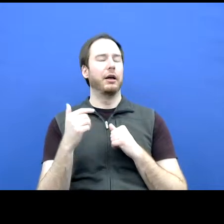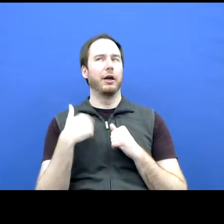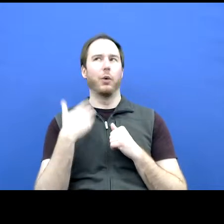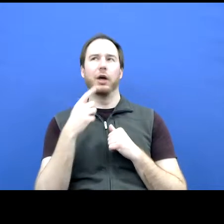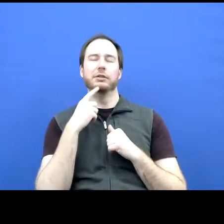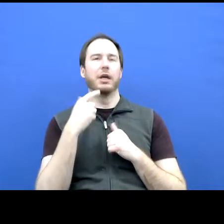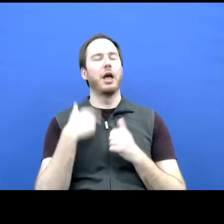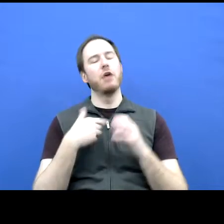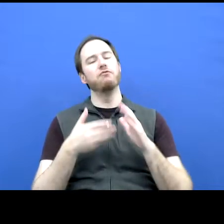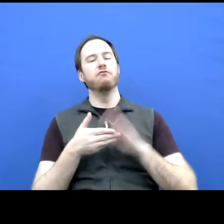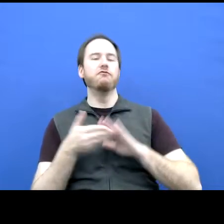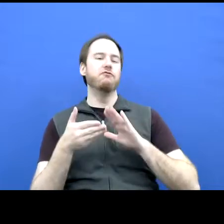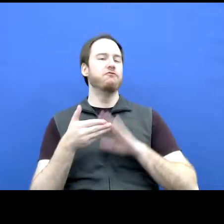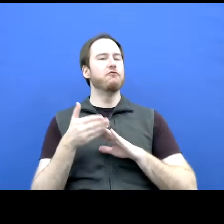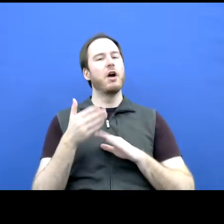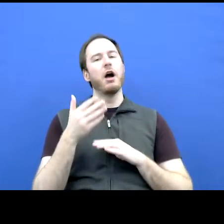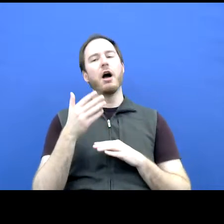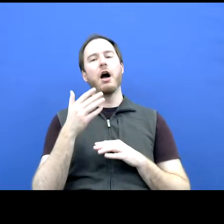managed facility.